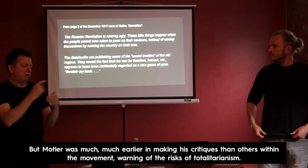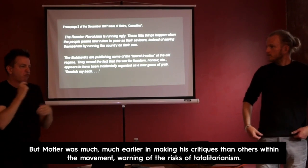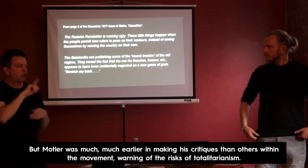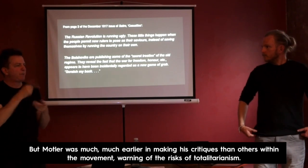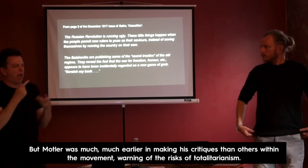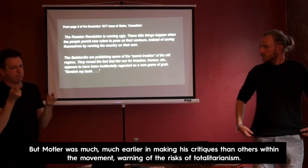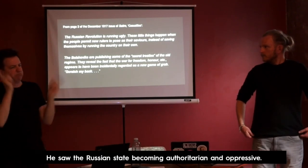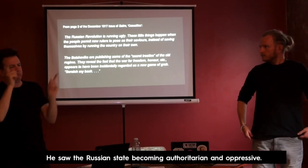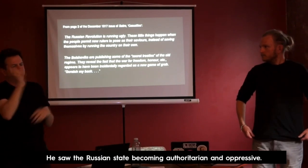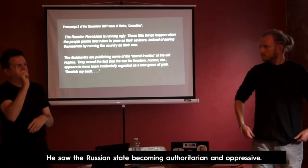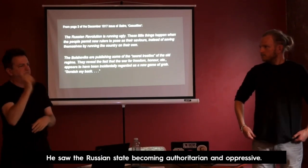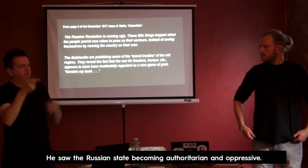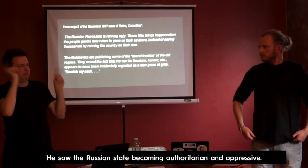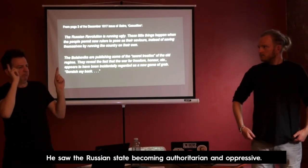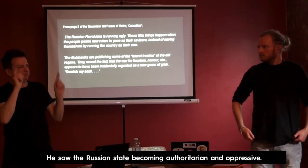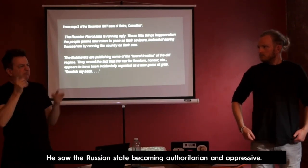This is clarifying the meaning of authoritarian, so it means